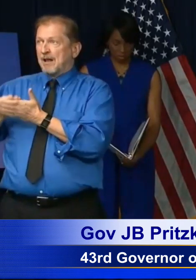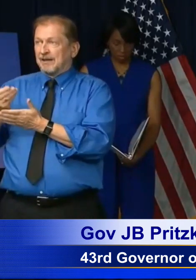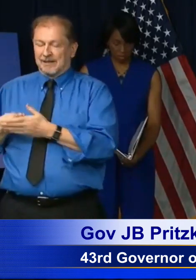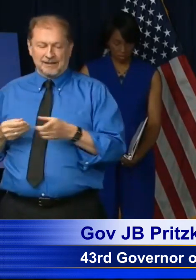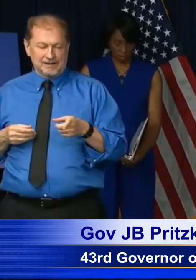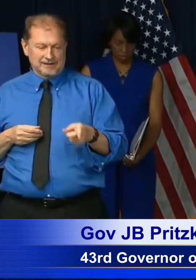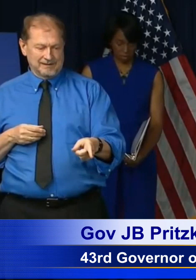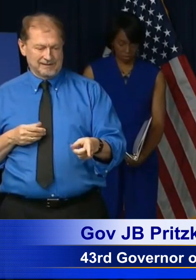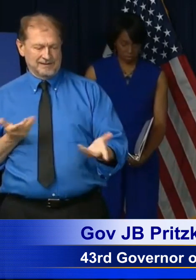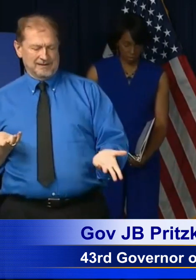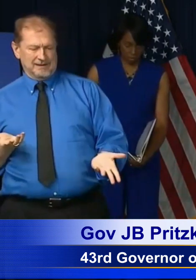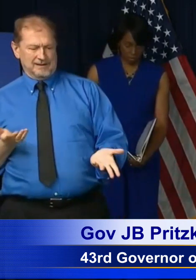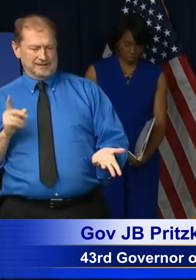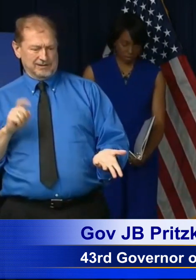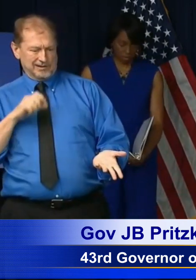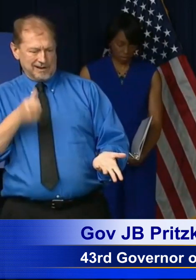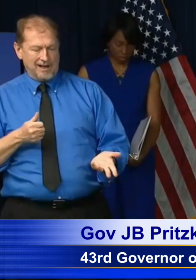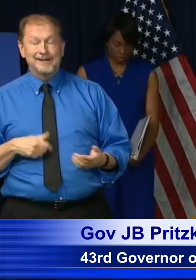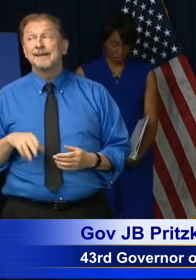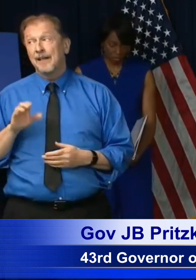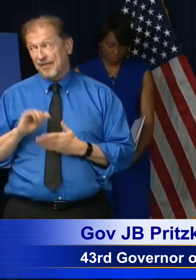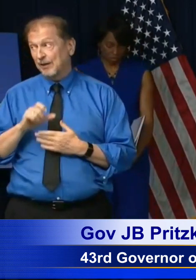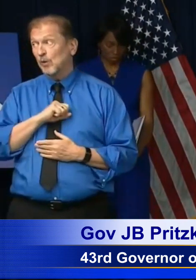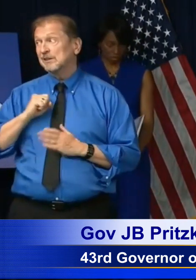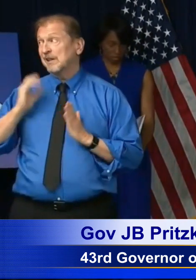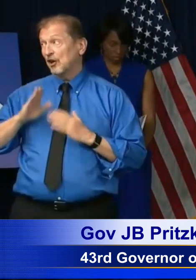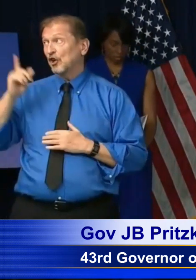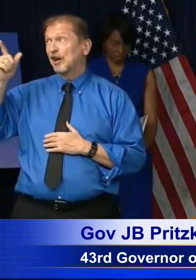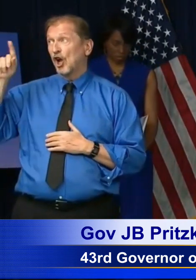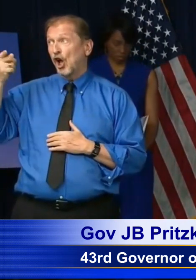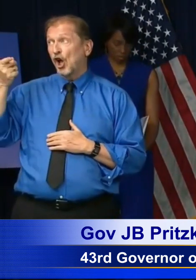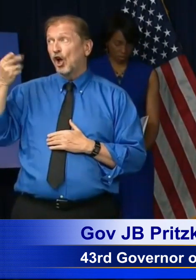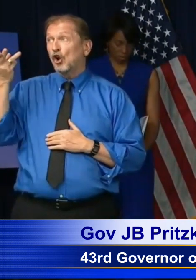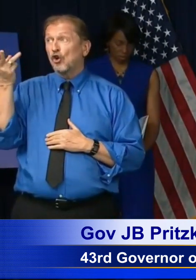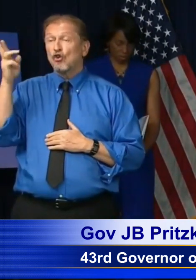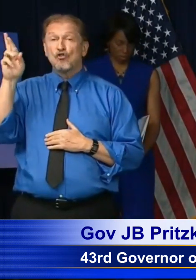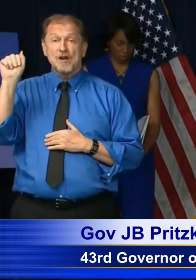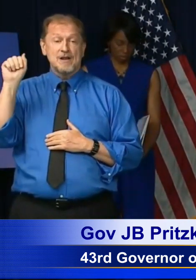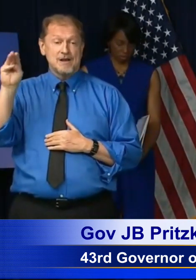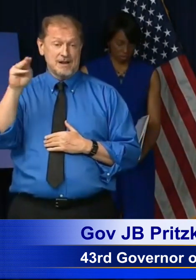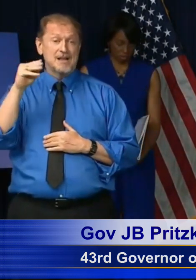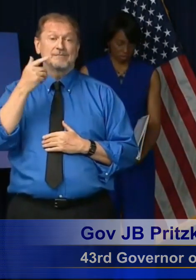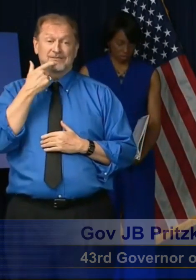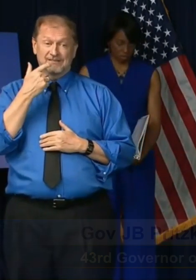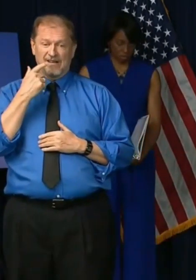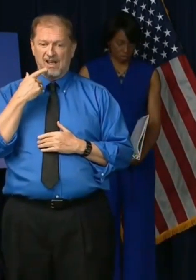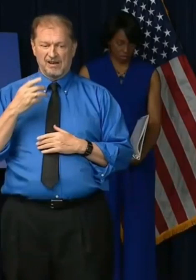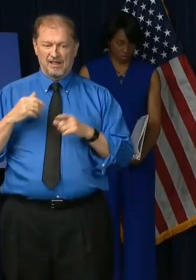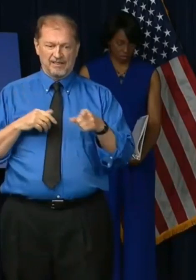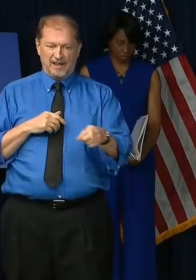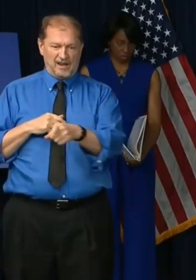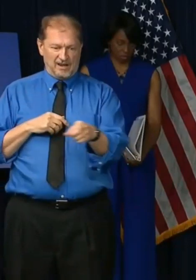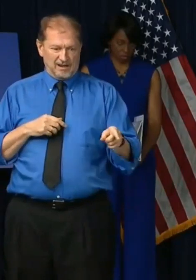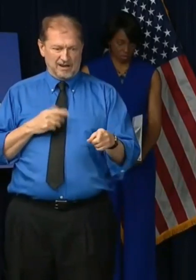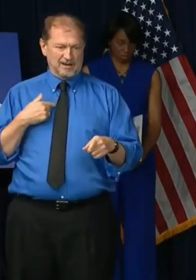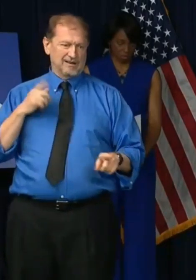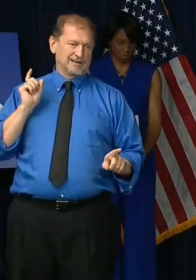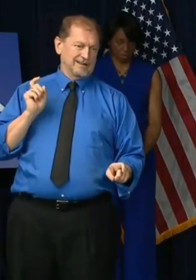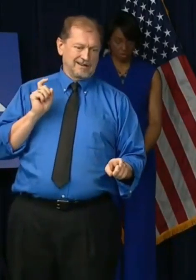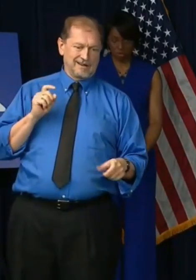was an argument that Senator Graham made when they were trying to pass the bill, and I just think